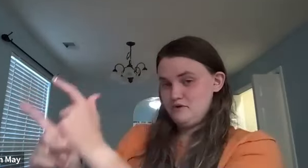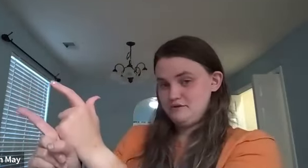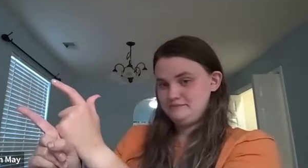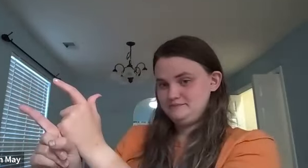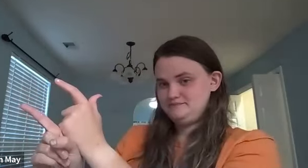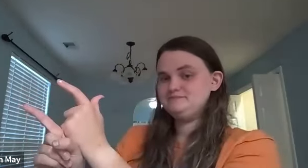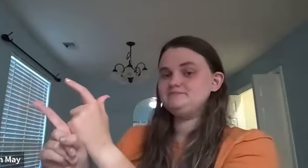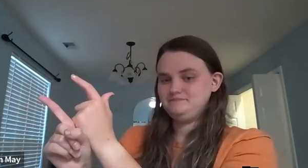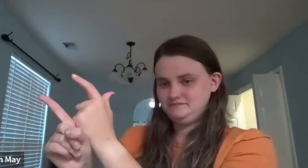Brother.